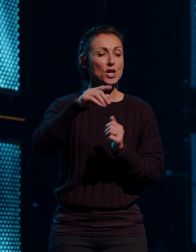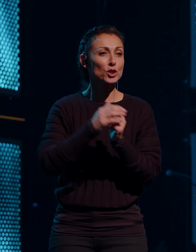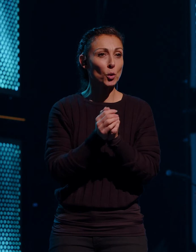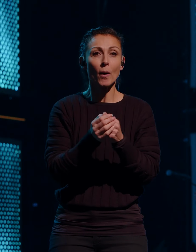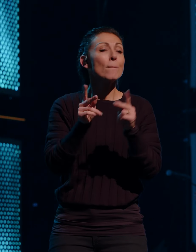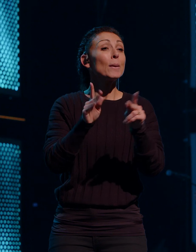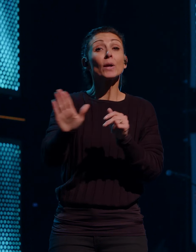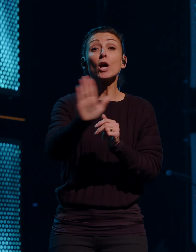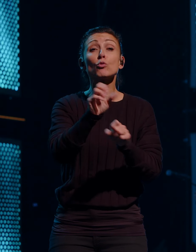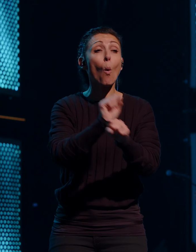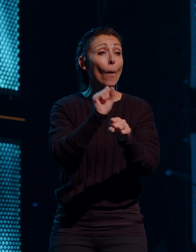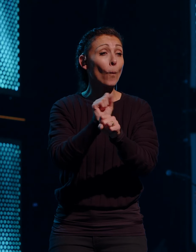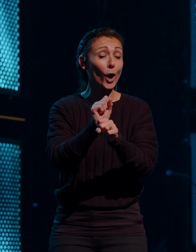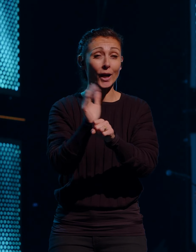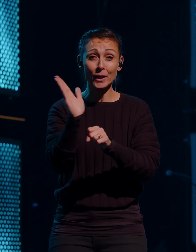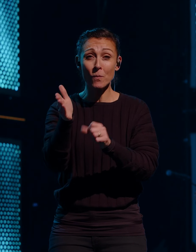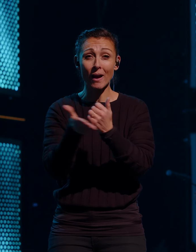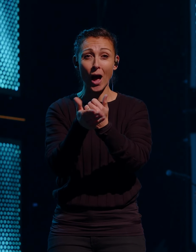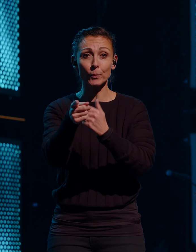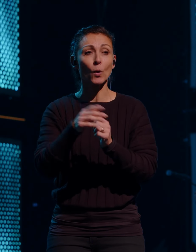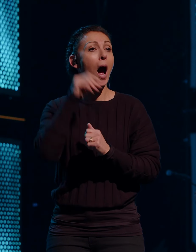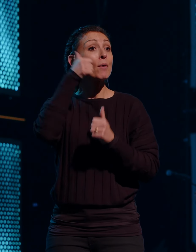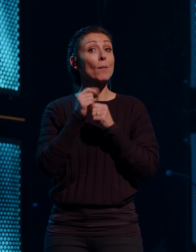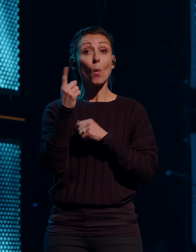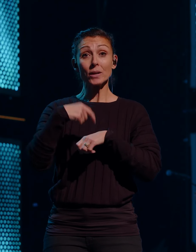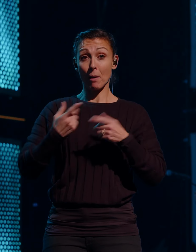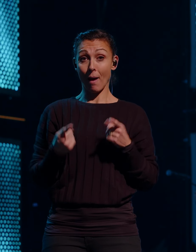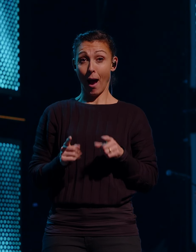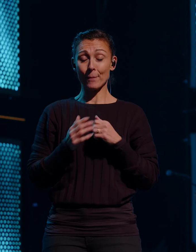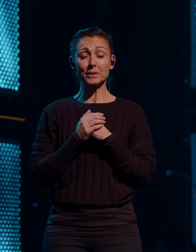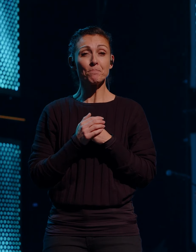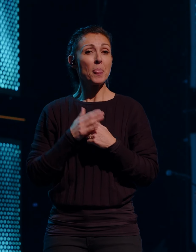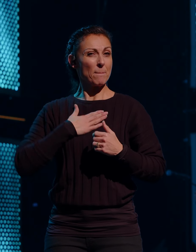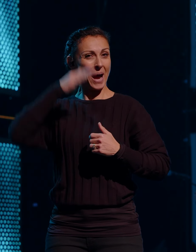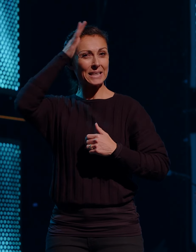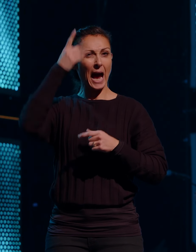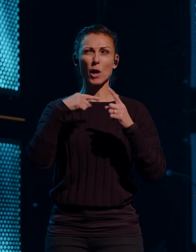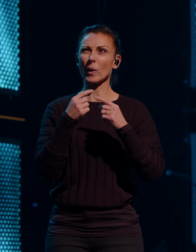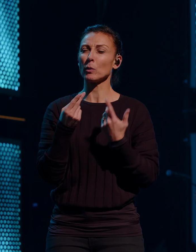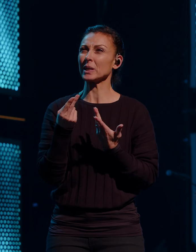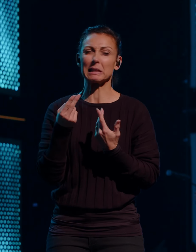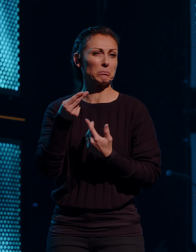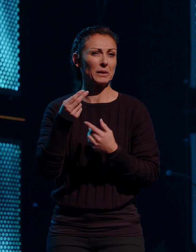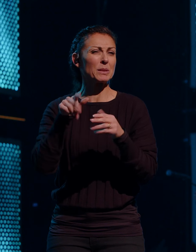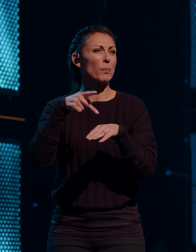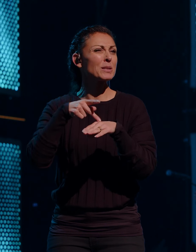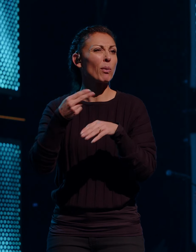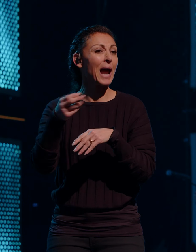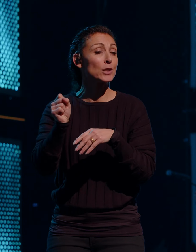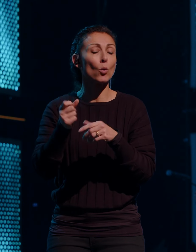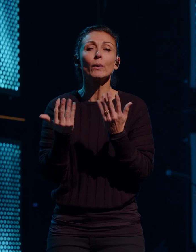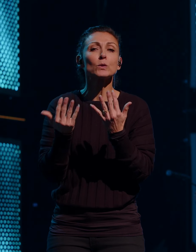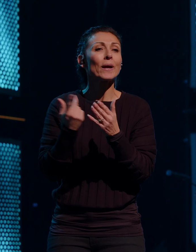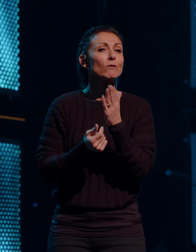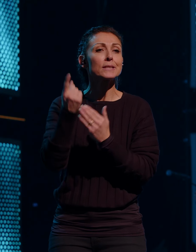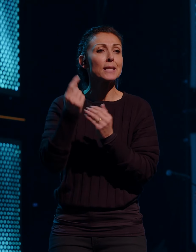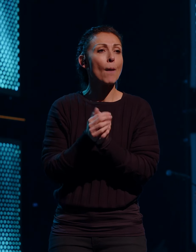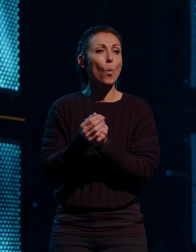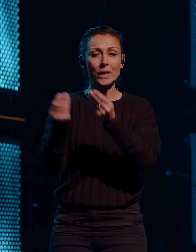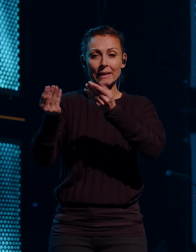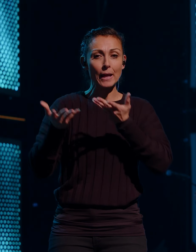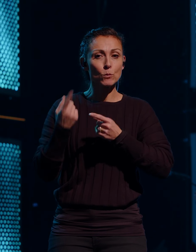believer, when he was in high school, he was waiting for his friends to share with him about Jesus. Just like, somebody share with me. I'm waiting for this